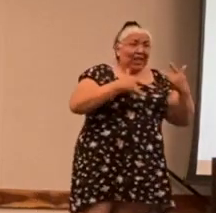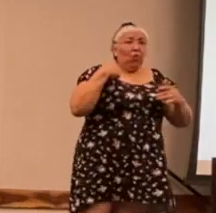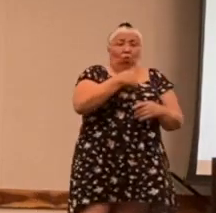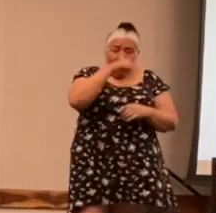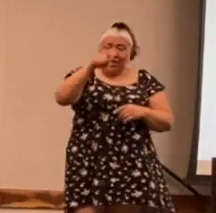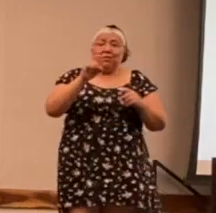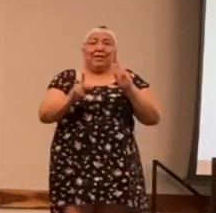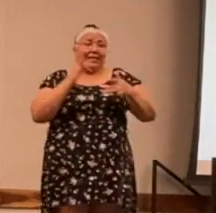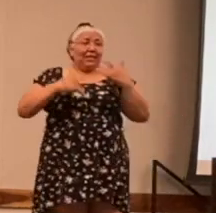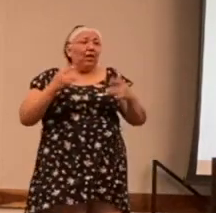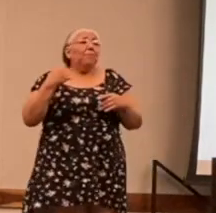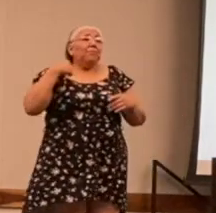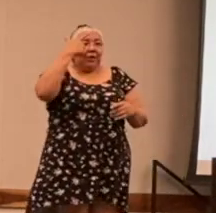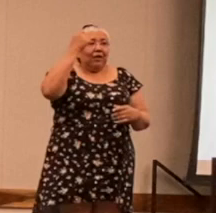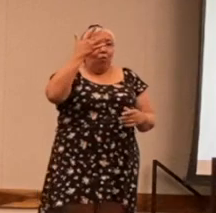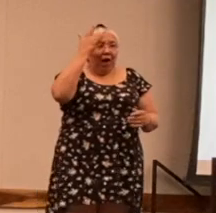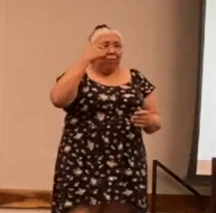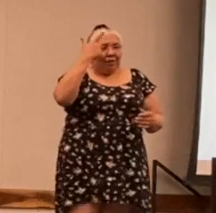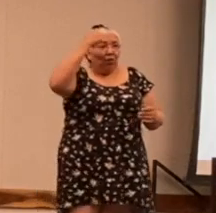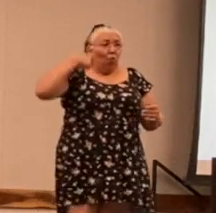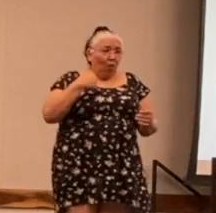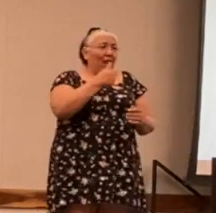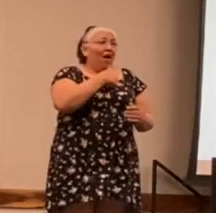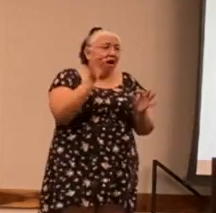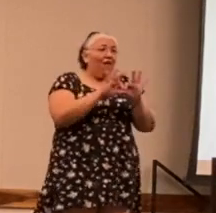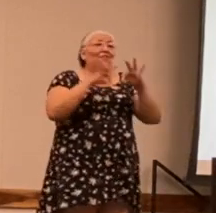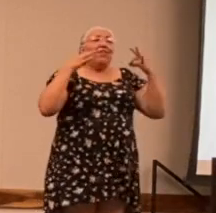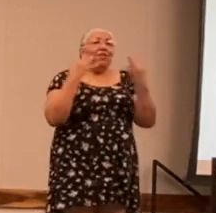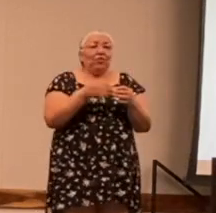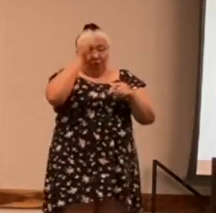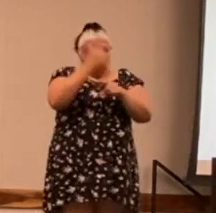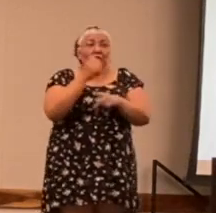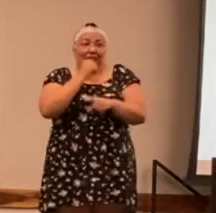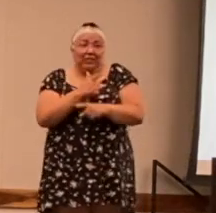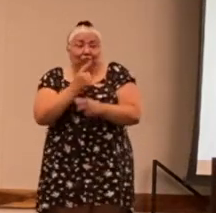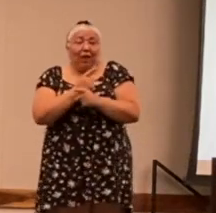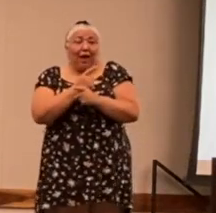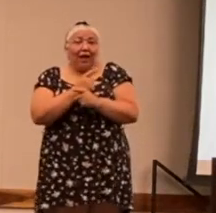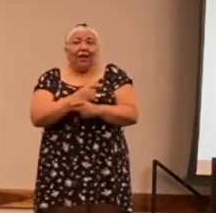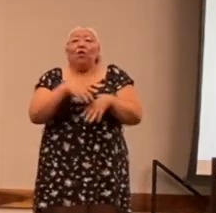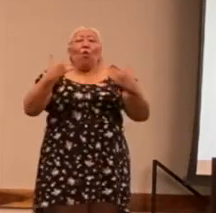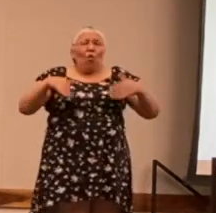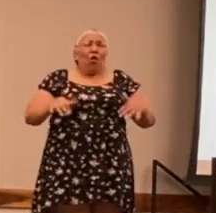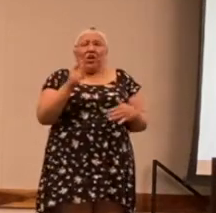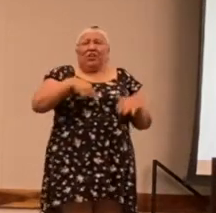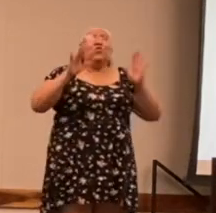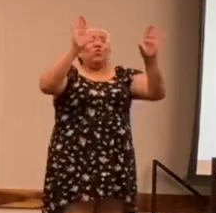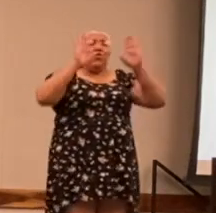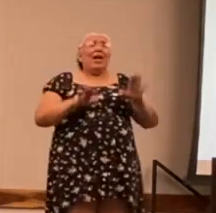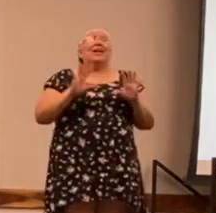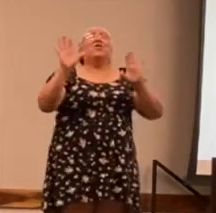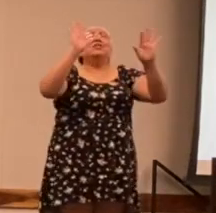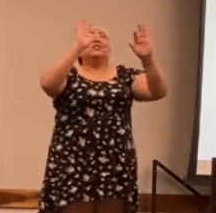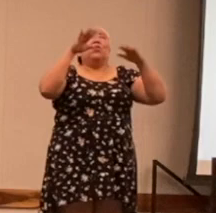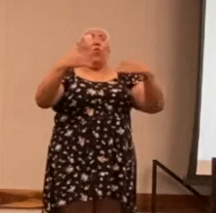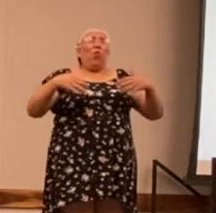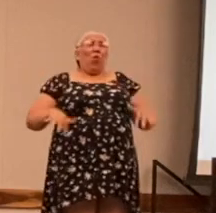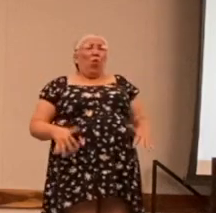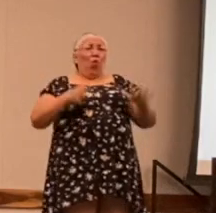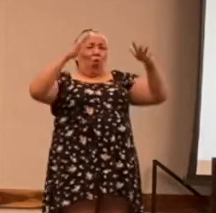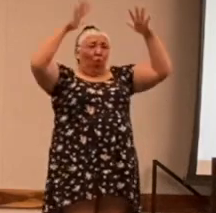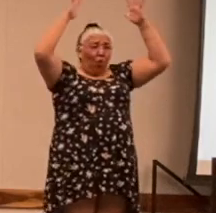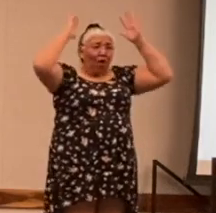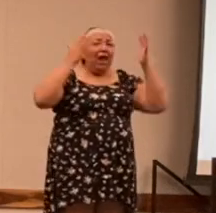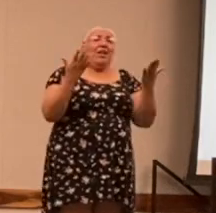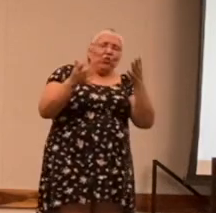Because we are family, right? They're our brothers and sisters, right? So, oh my gosh, you did great, you did wonderful. Woo!